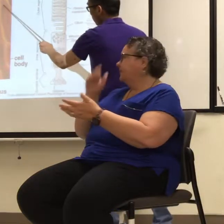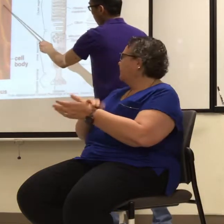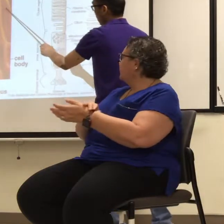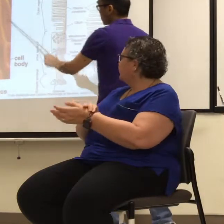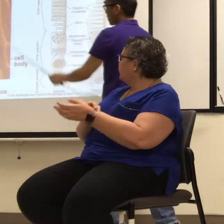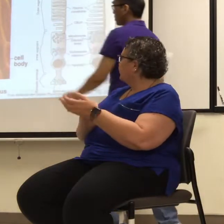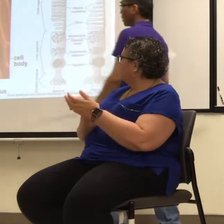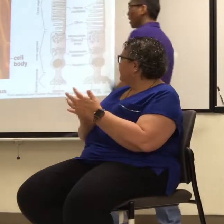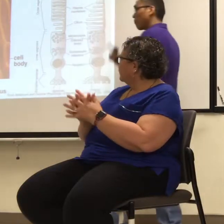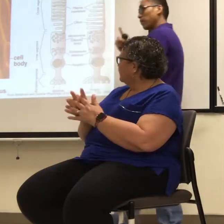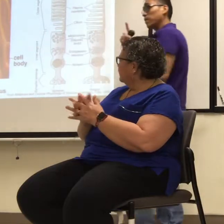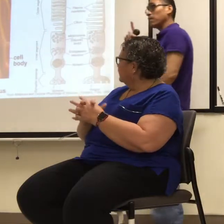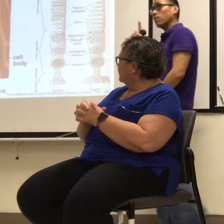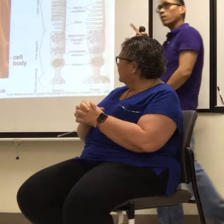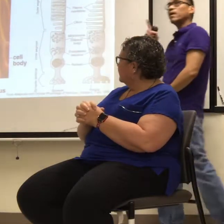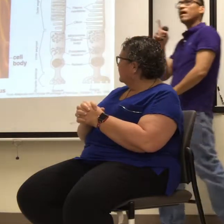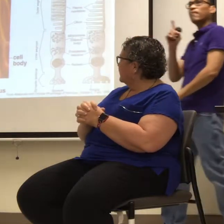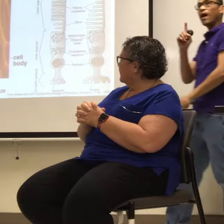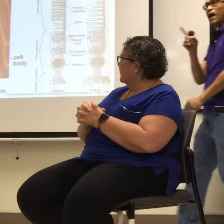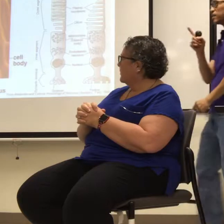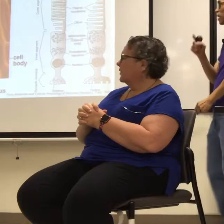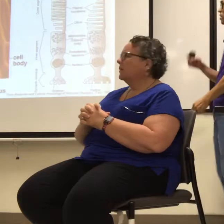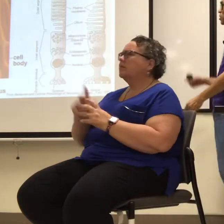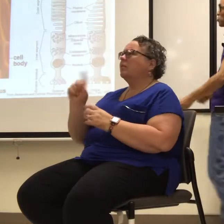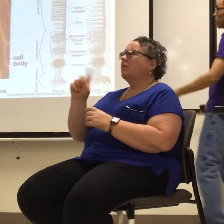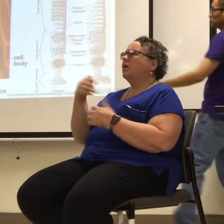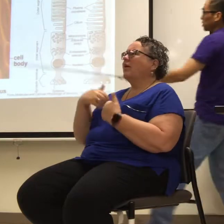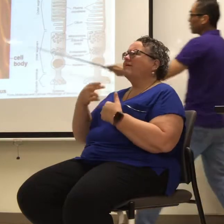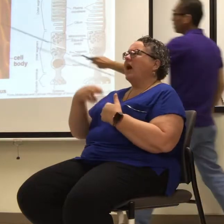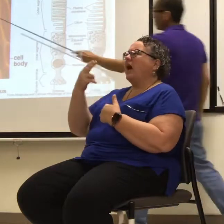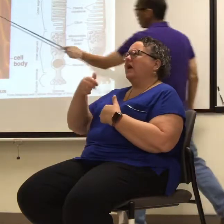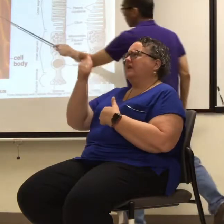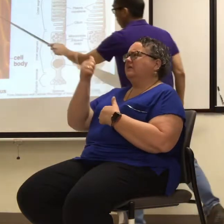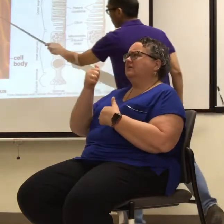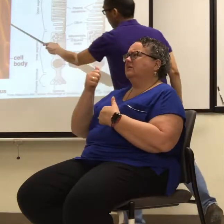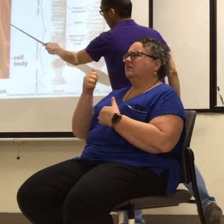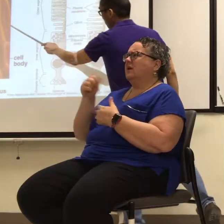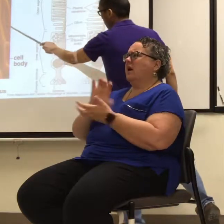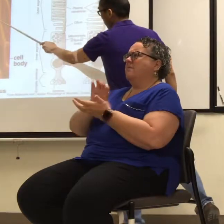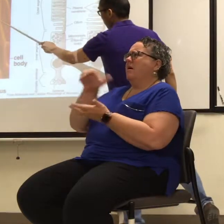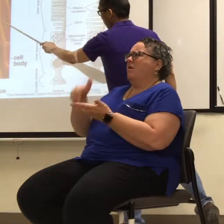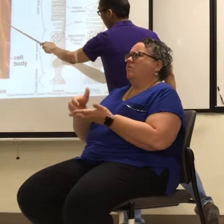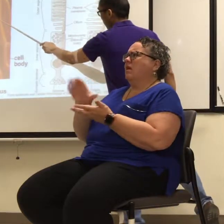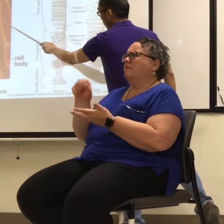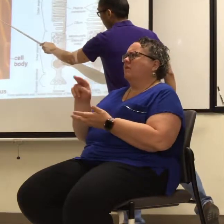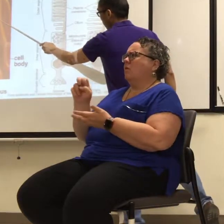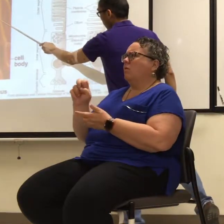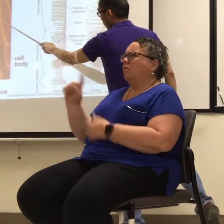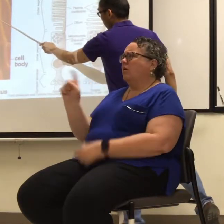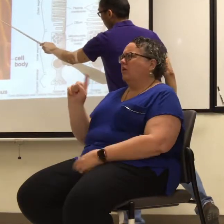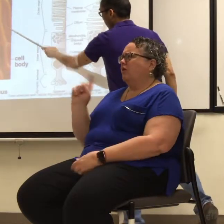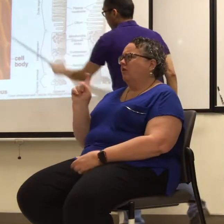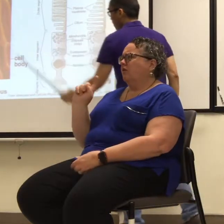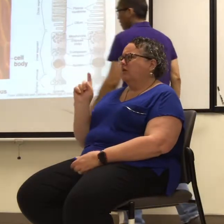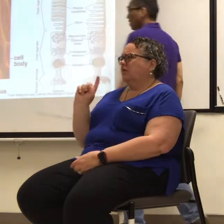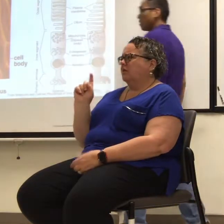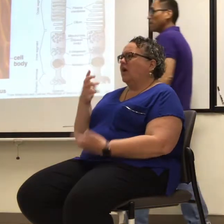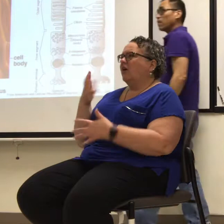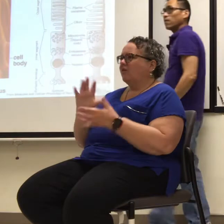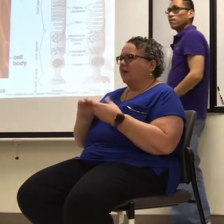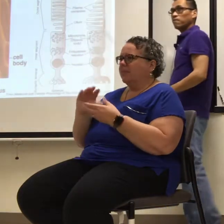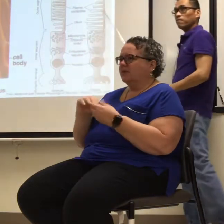Cone, bunch of rods, but where do you have the highest concentration of cones? I already mentioned it.